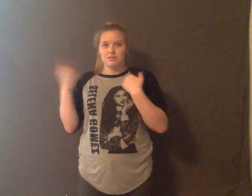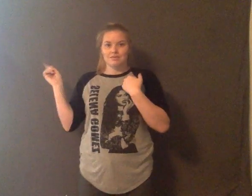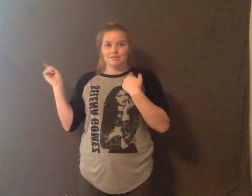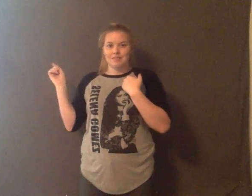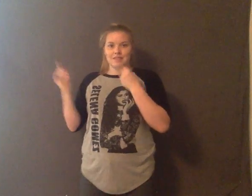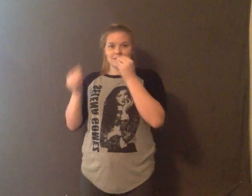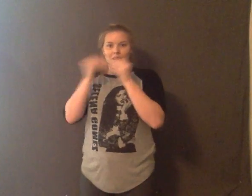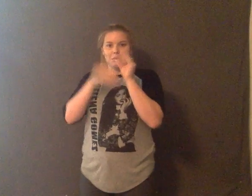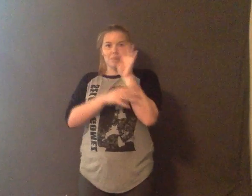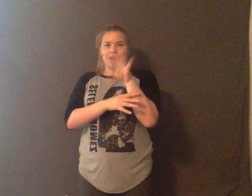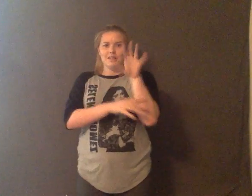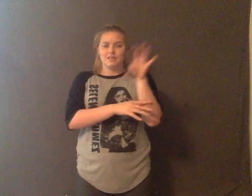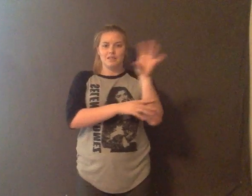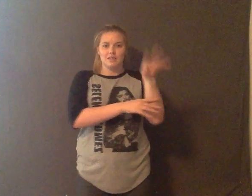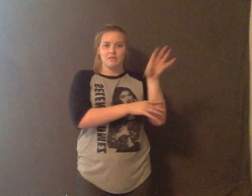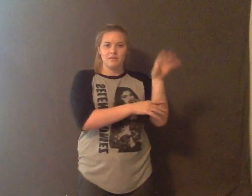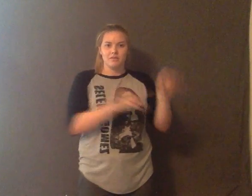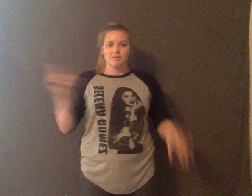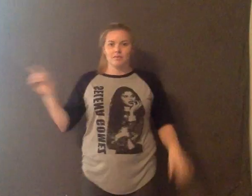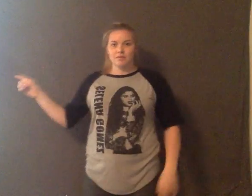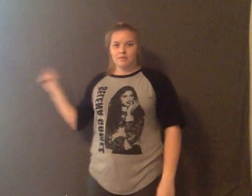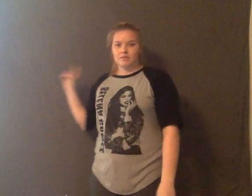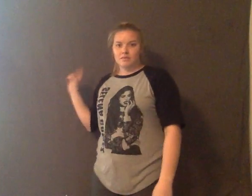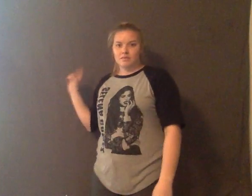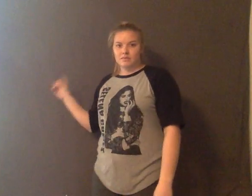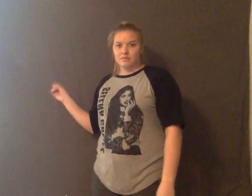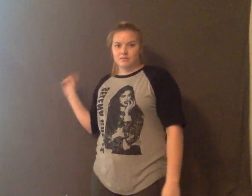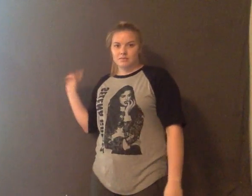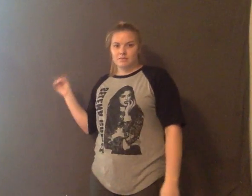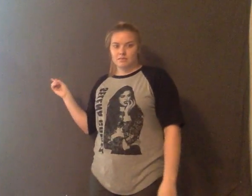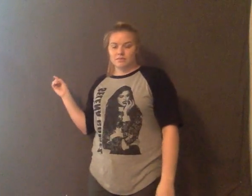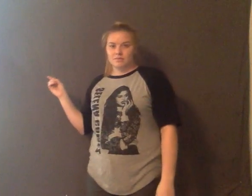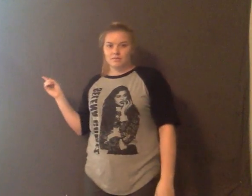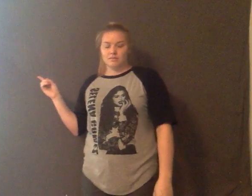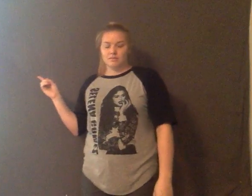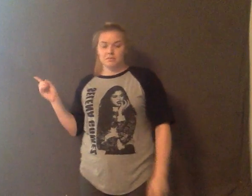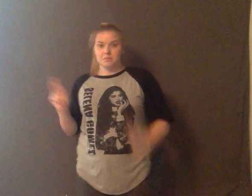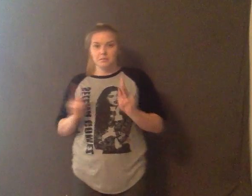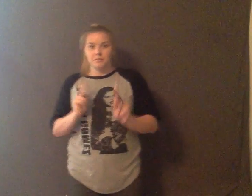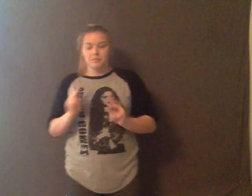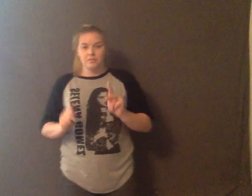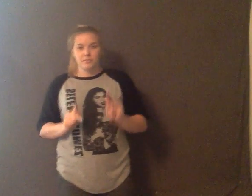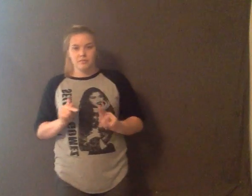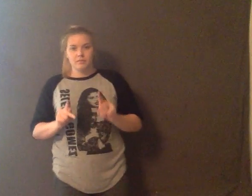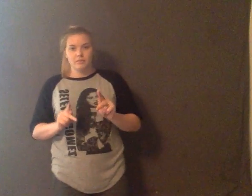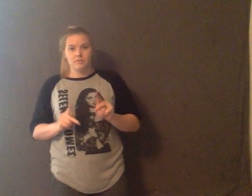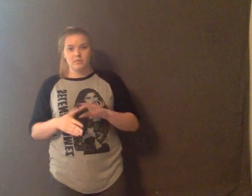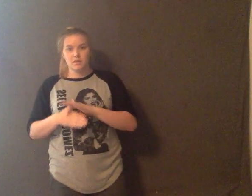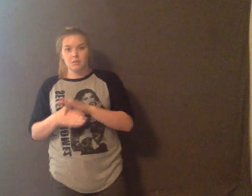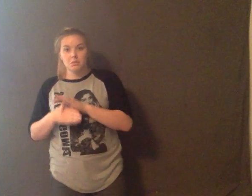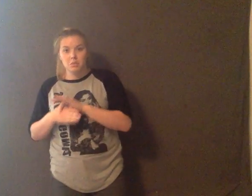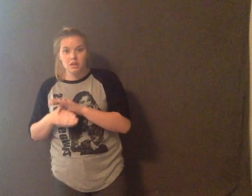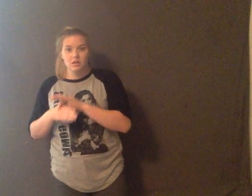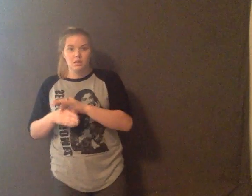The biggest, strongest animals are all herbivores. When we bring in people and they're on meaty diets and we transition them to a plant-based diet, we always track